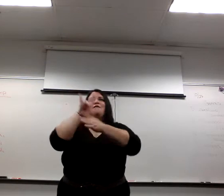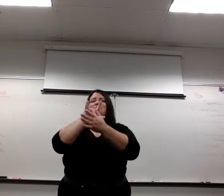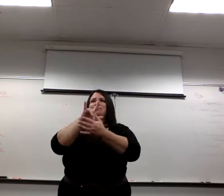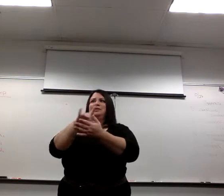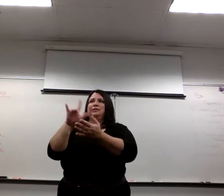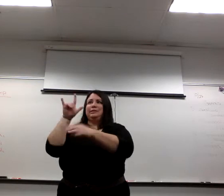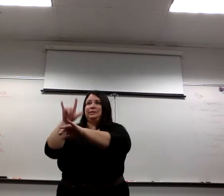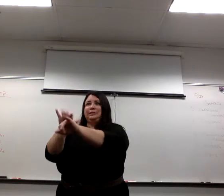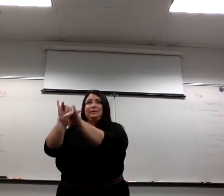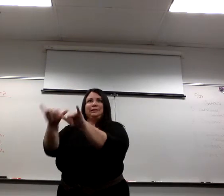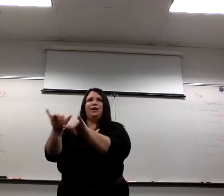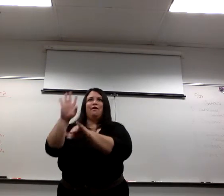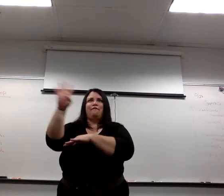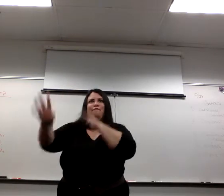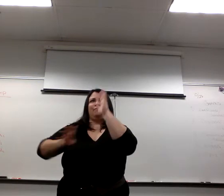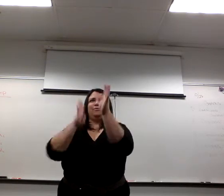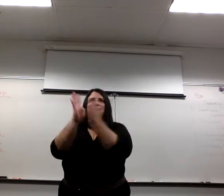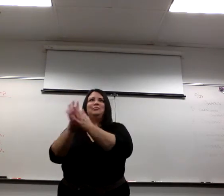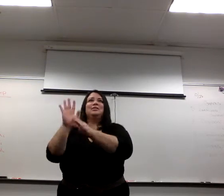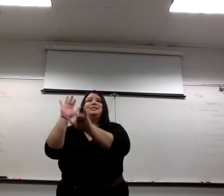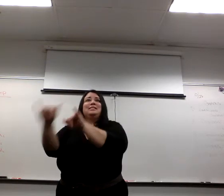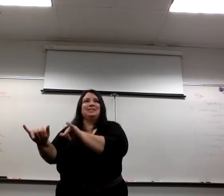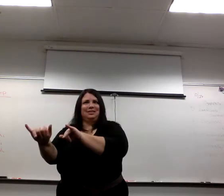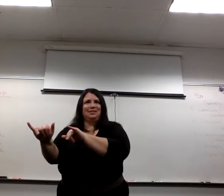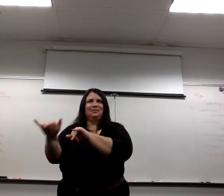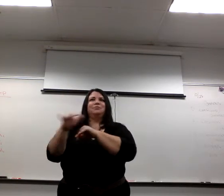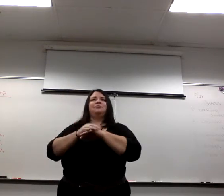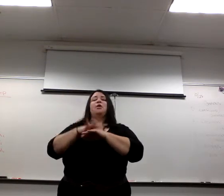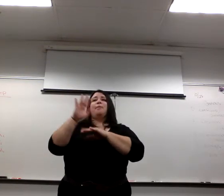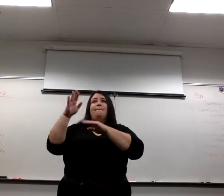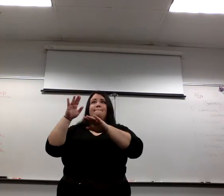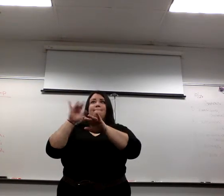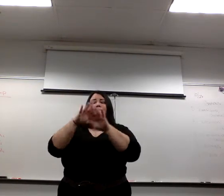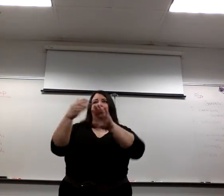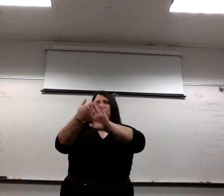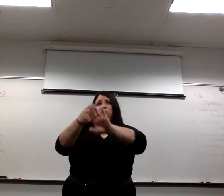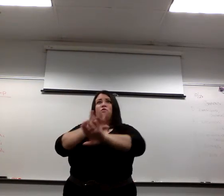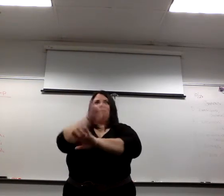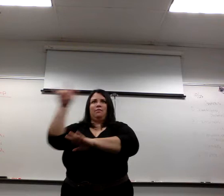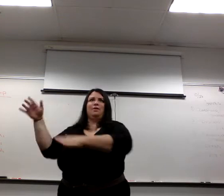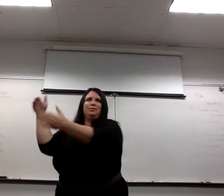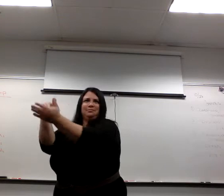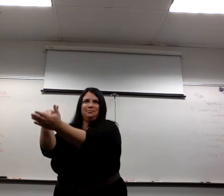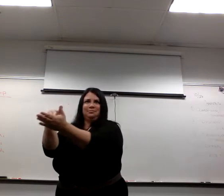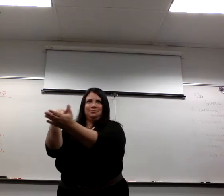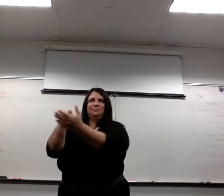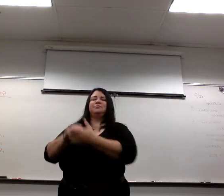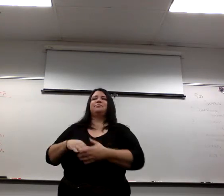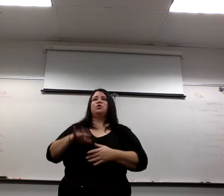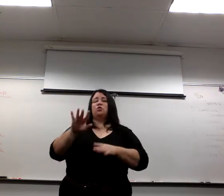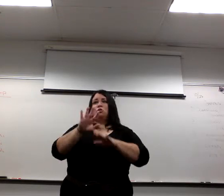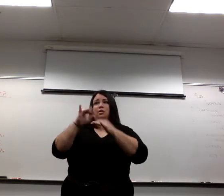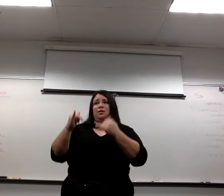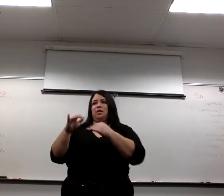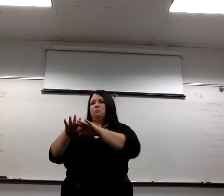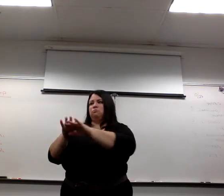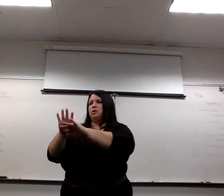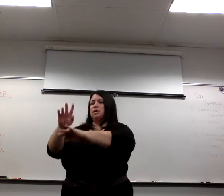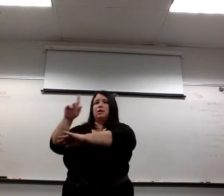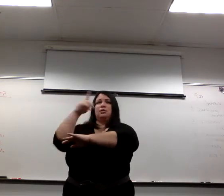And so I kind of got used to it. And then in Thailand we had to stop somewhere. We flew to Thailand, and then there was a very long